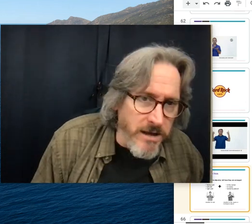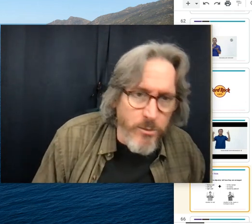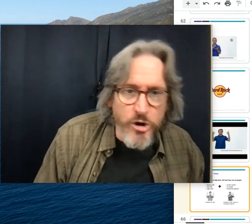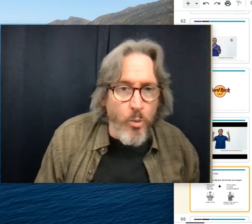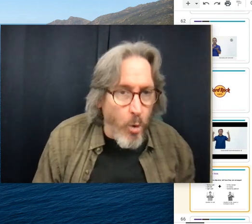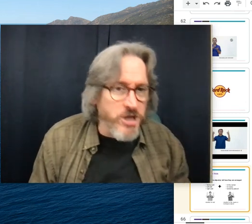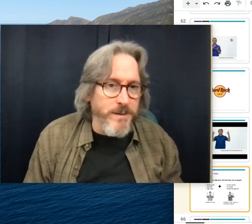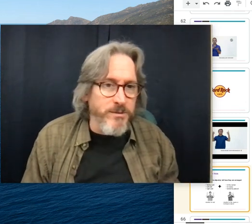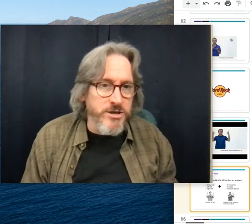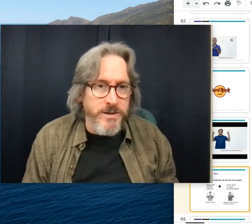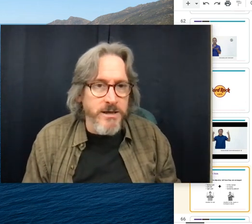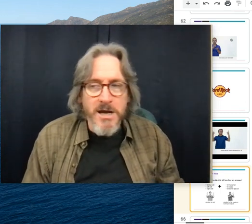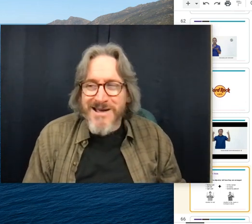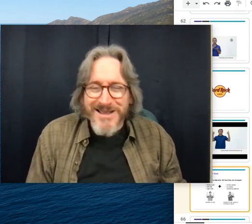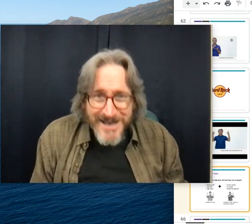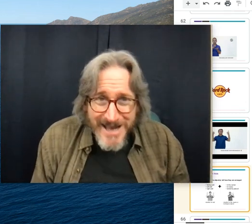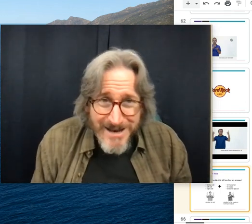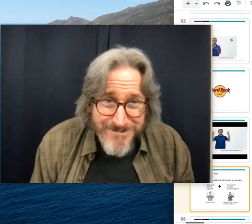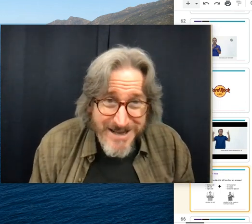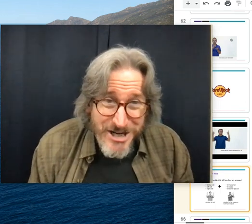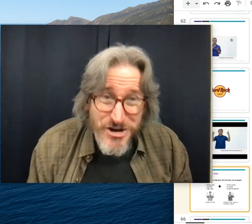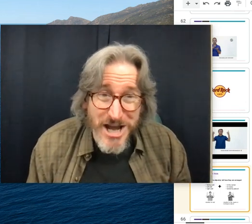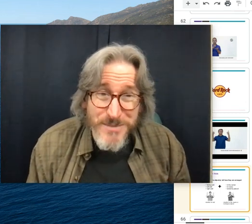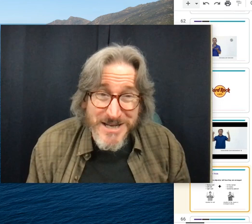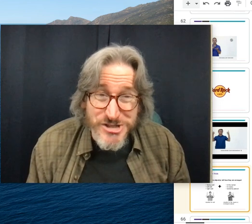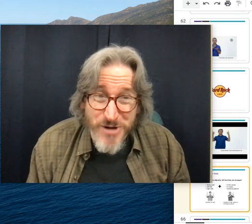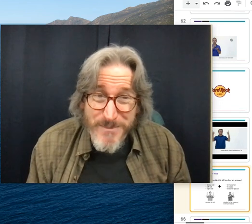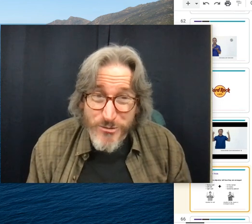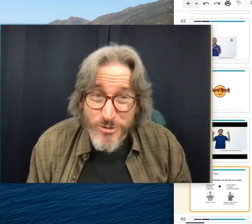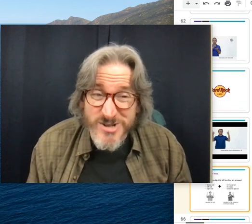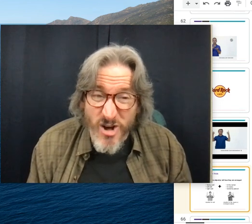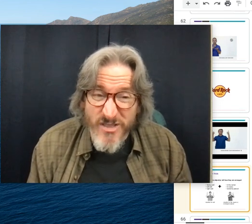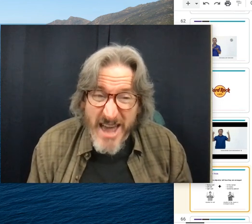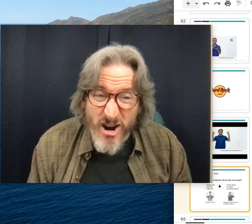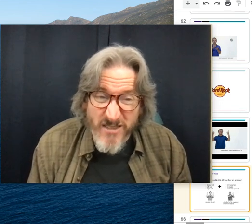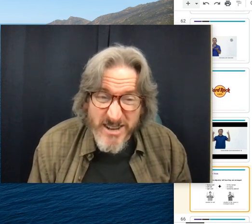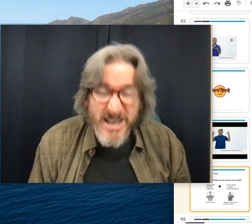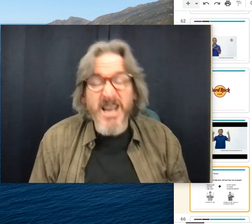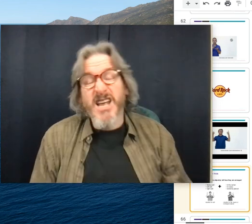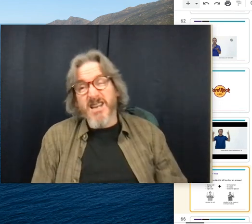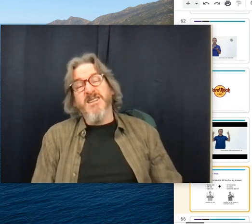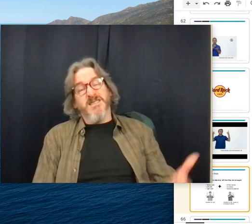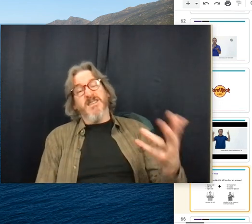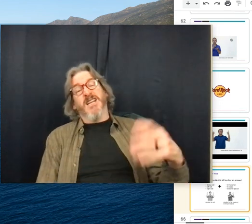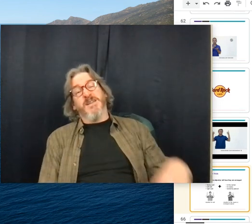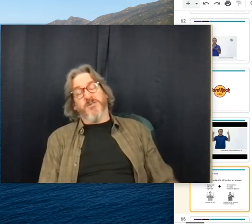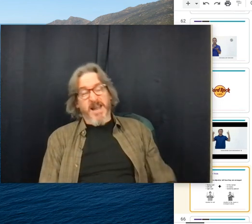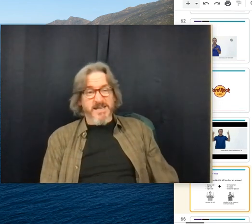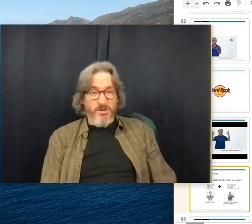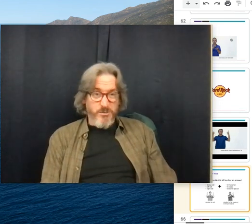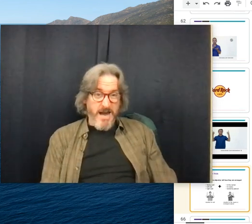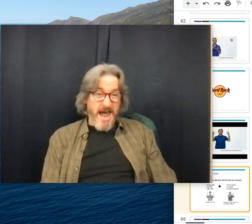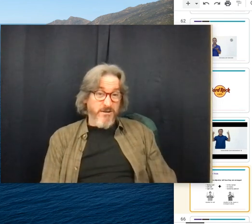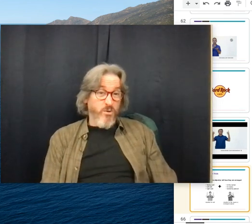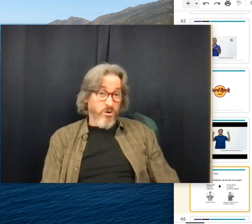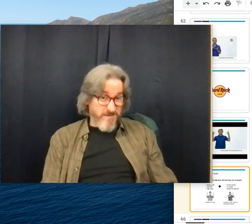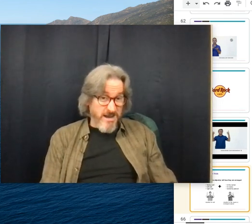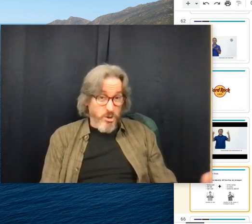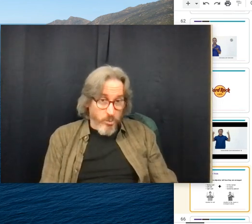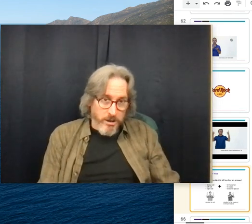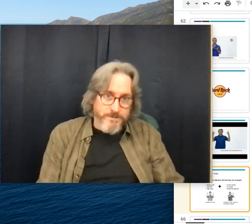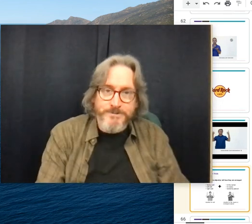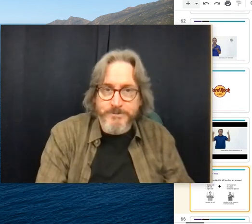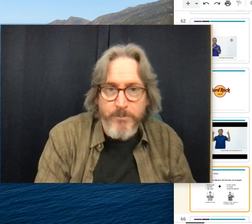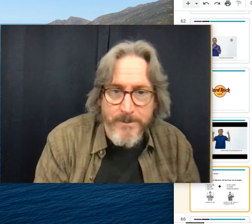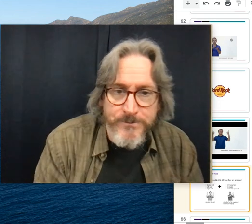playing, and the more you watch people do it, then again, you're not going to be describing rooms all that often, except for ASL 3 and 4. Then